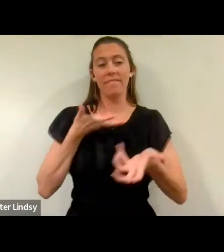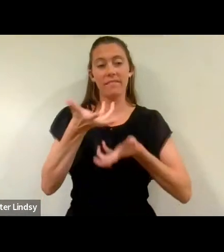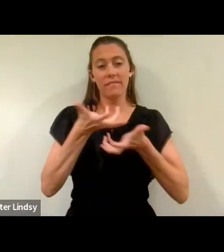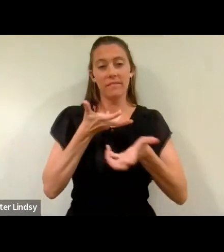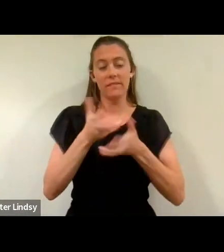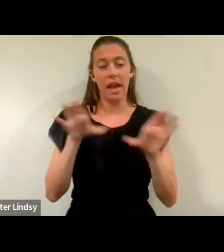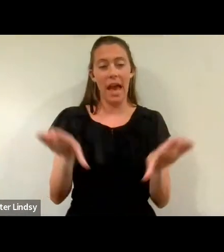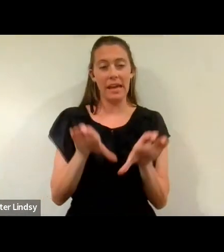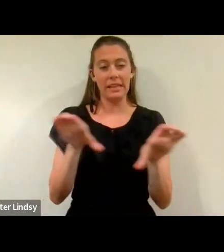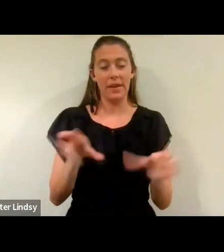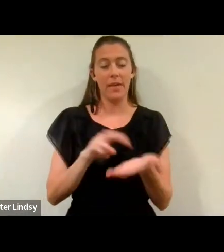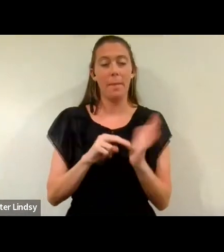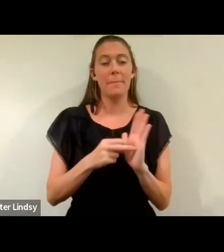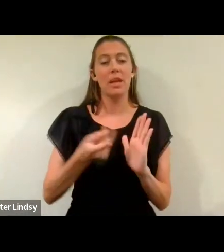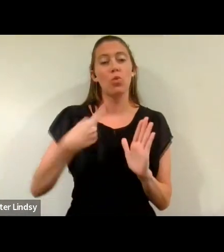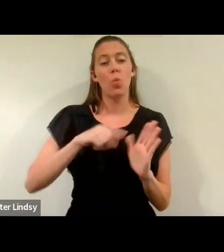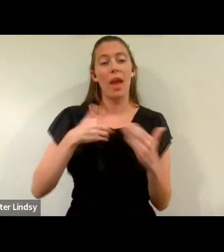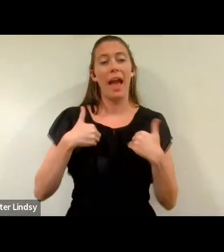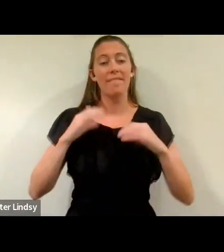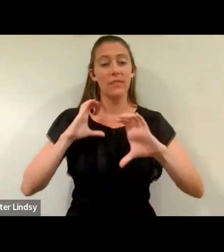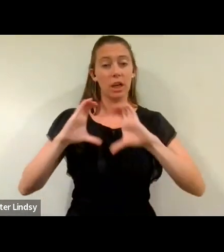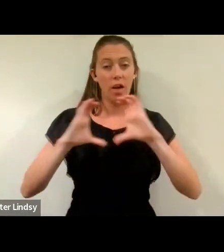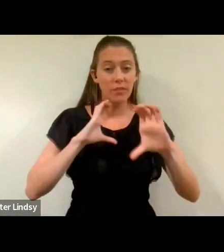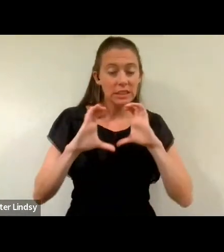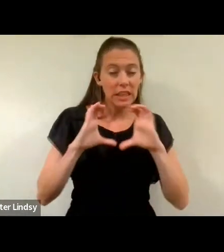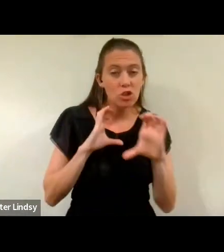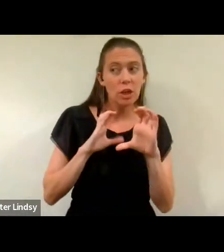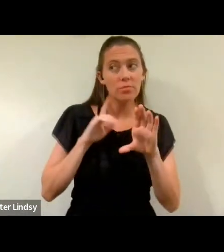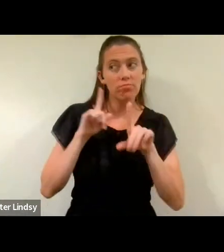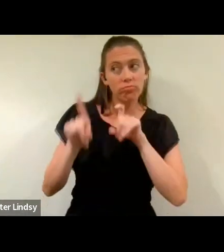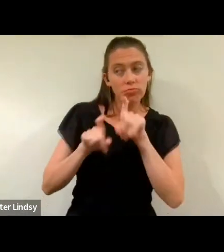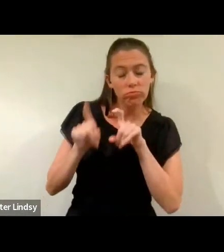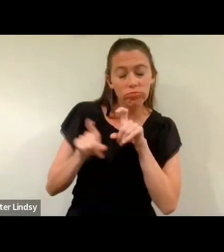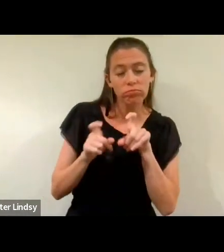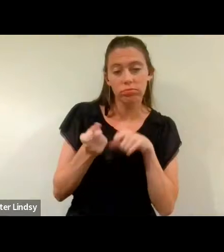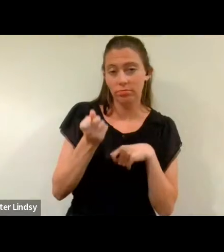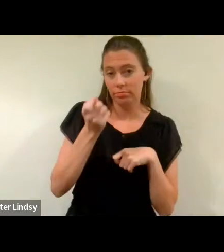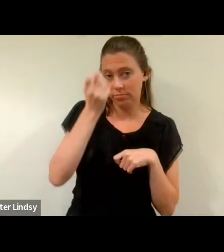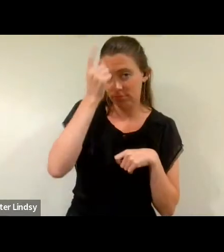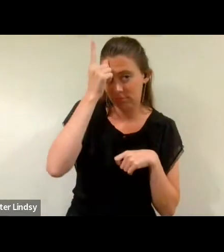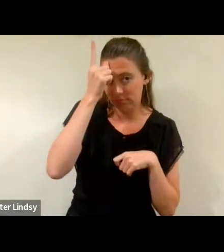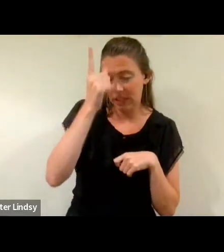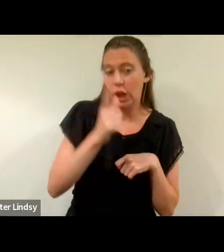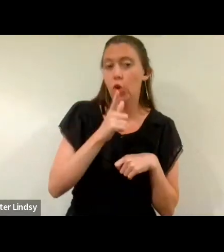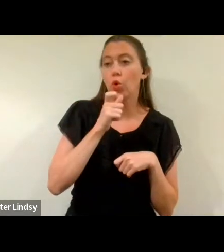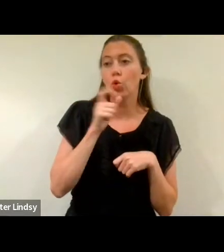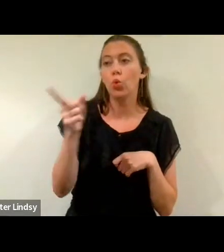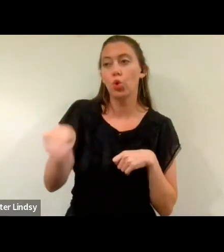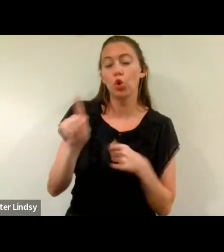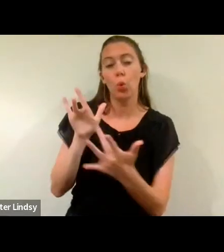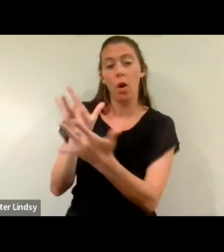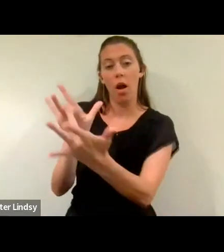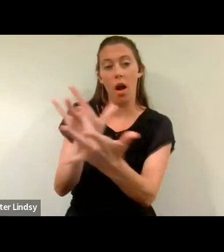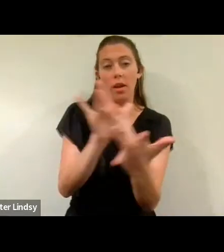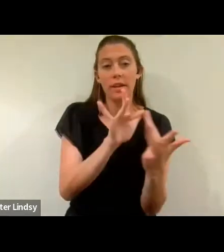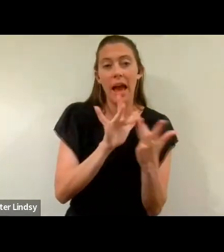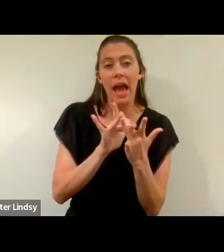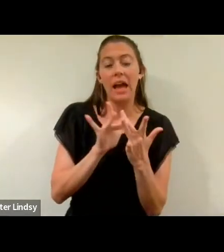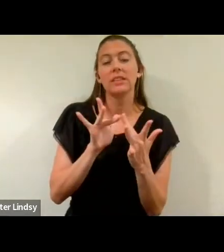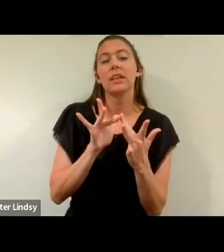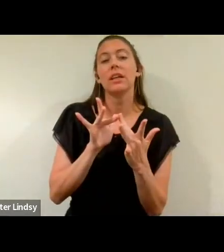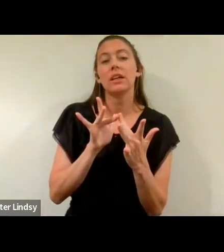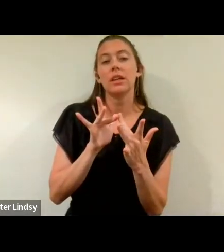conversation and we understand a little bit about capacity, who you're reaching. Of course, we really feel like the most